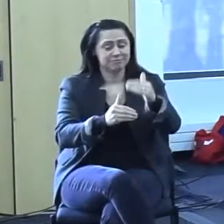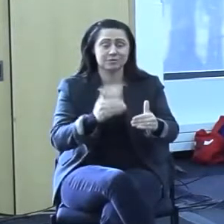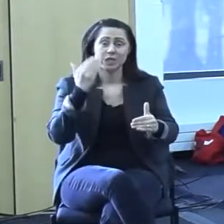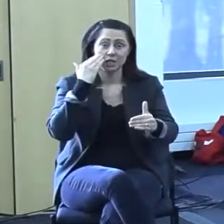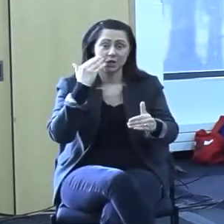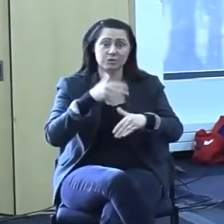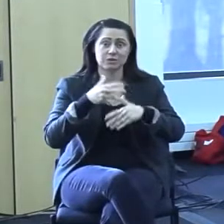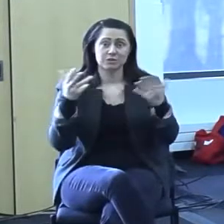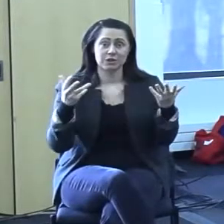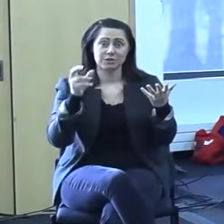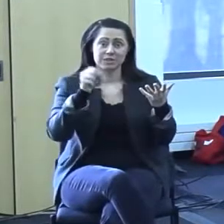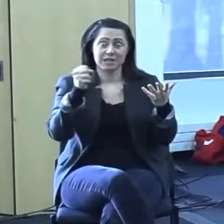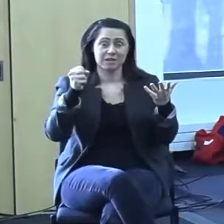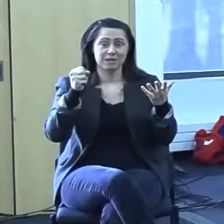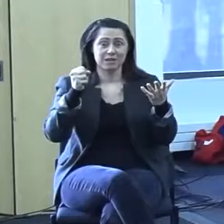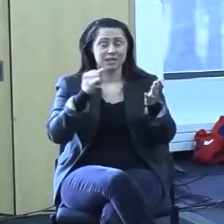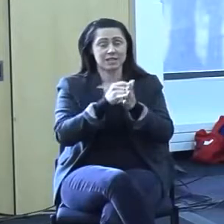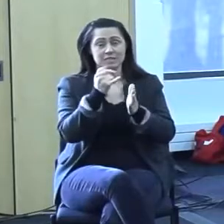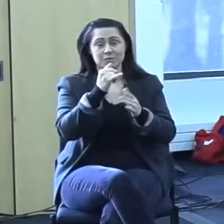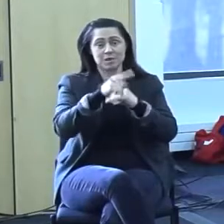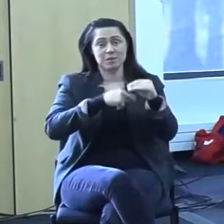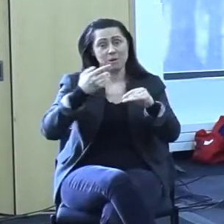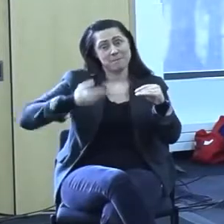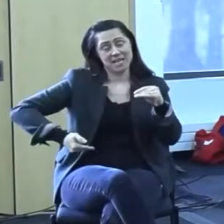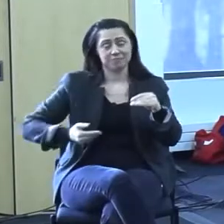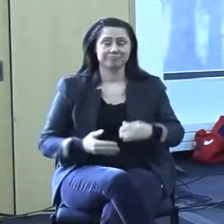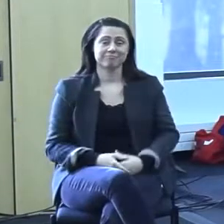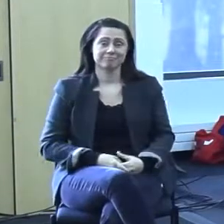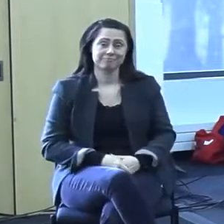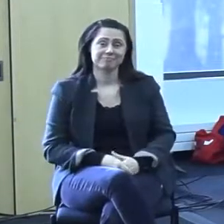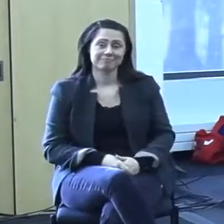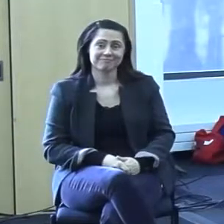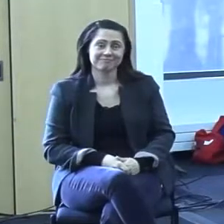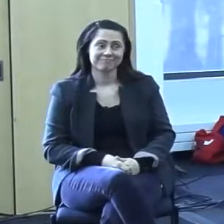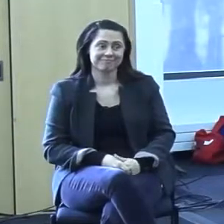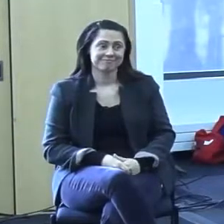So, yeah, that's a little bit about me.